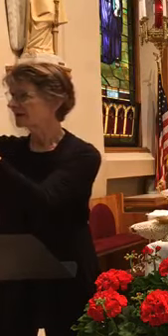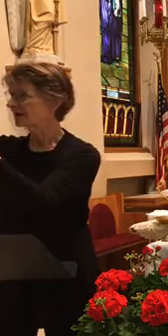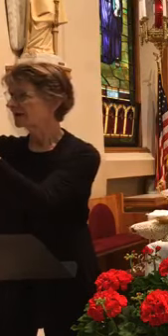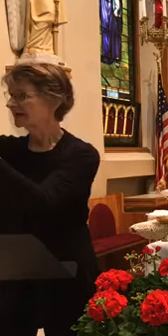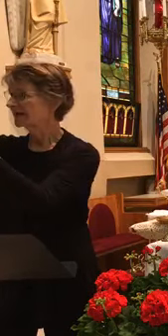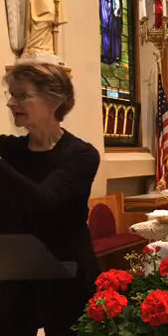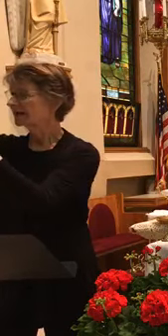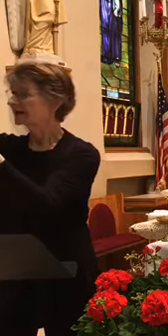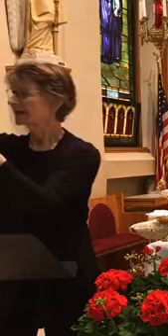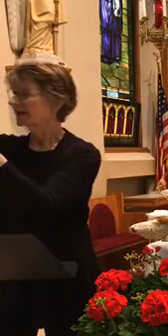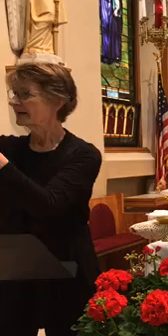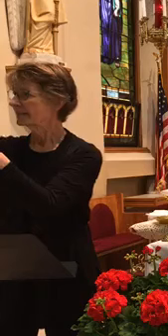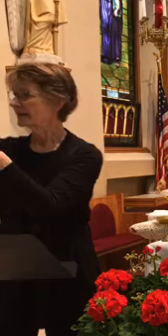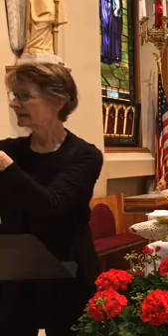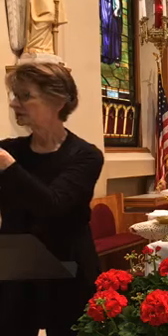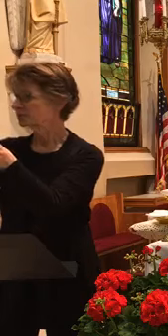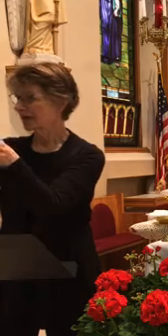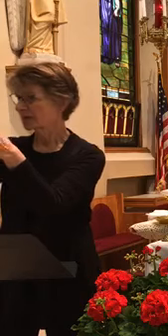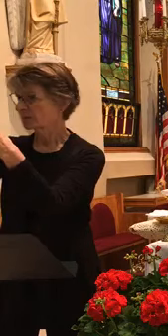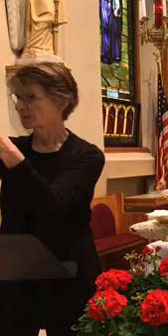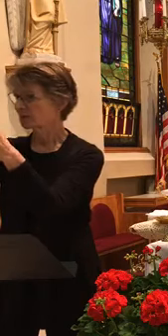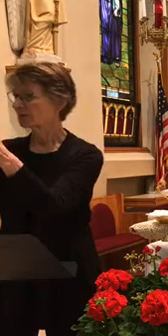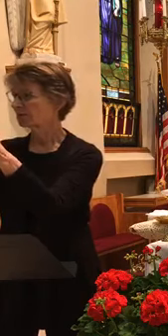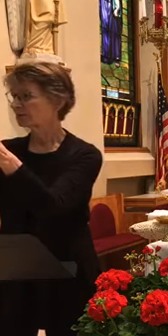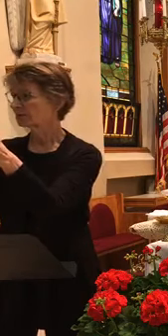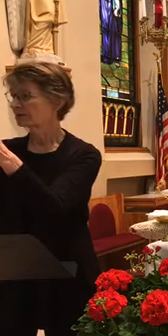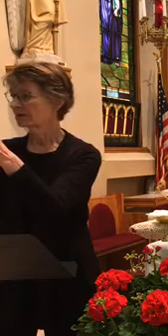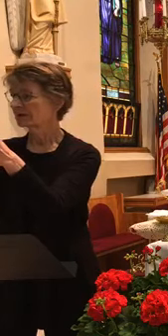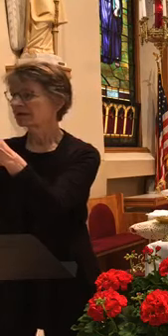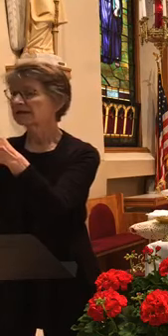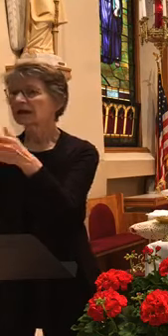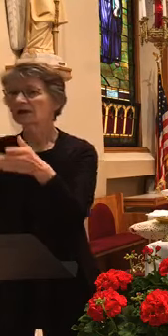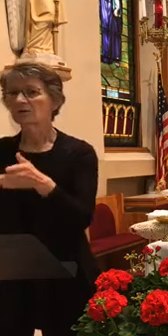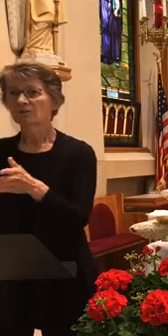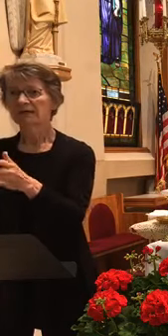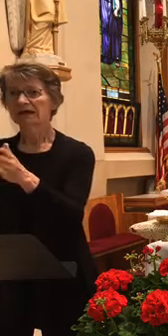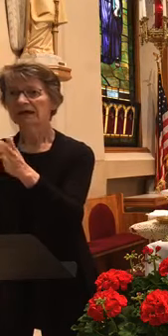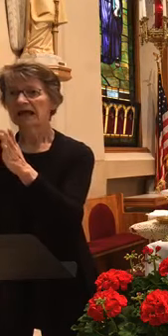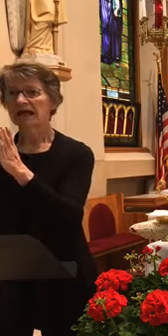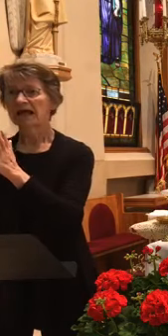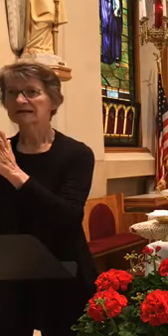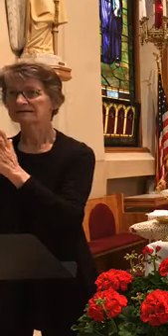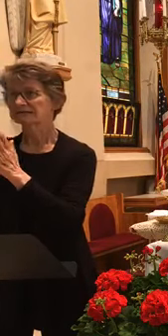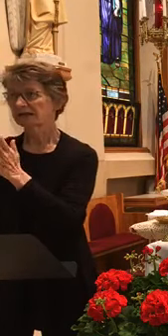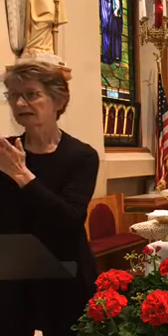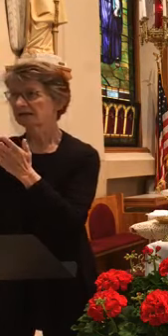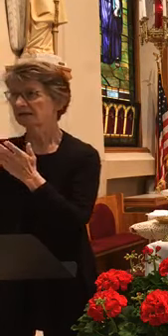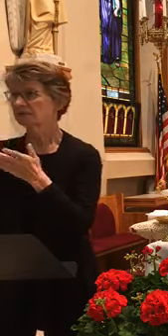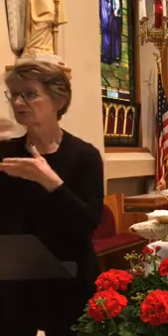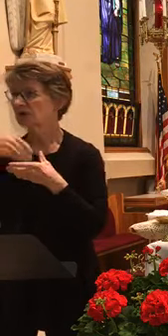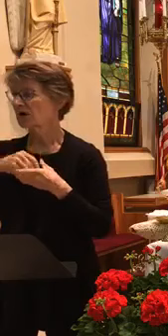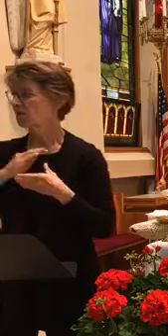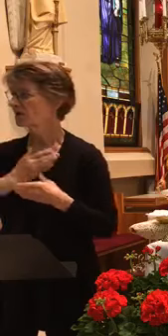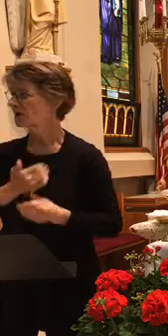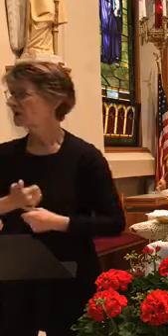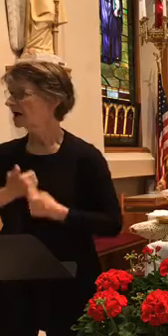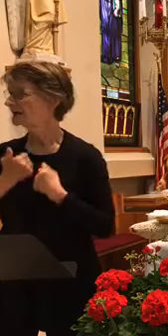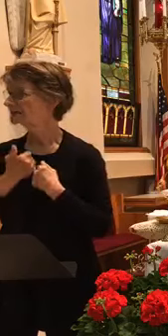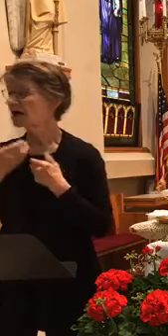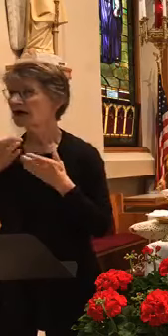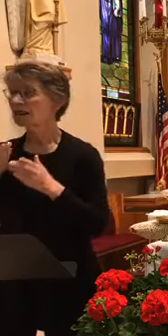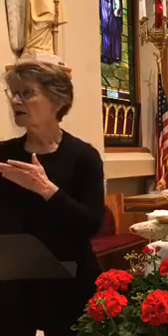garden of our soul, and allow him to do his good work. And so as we enter into this Mass on Pentecost